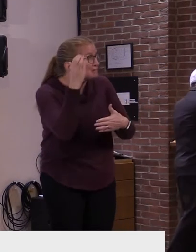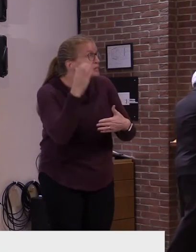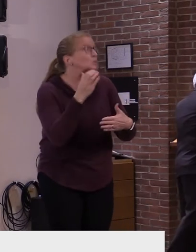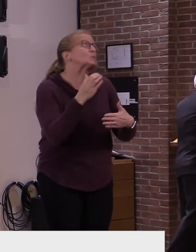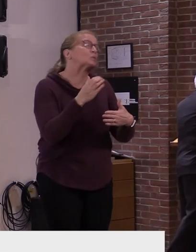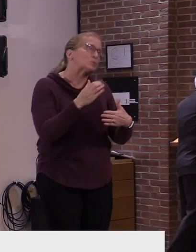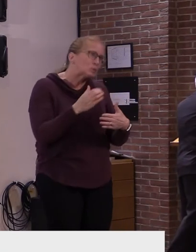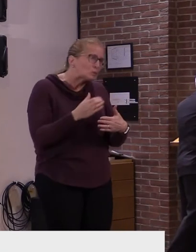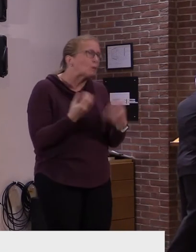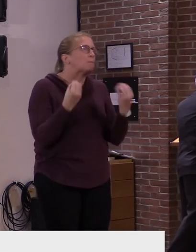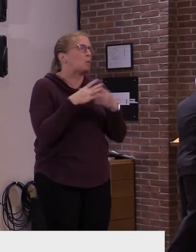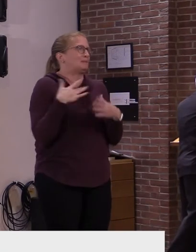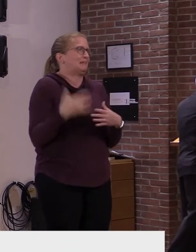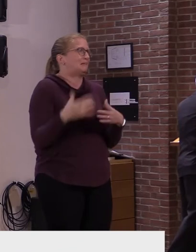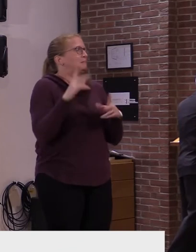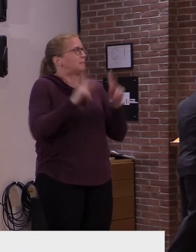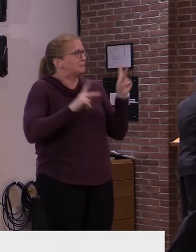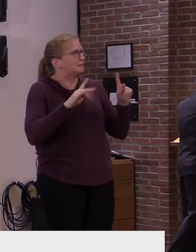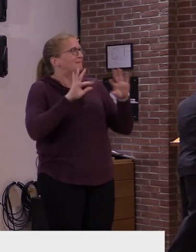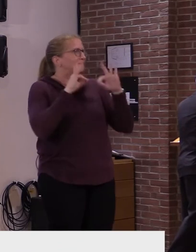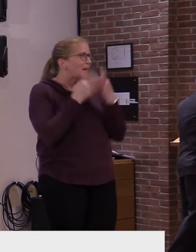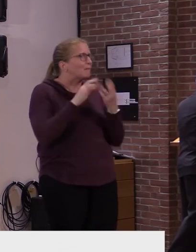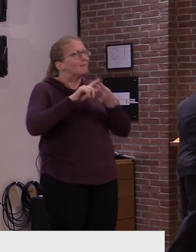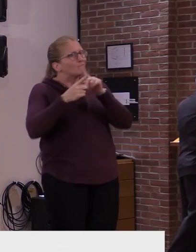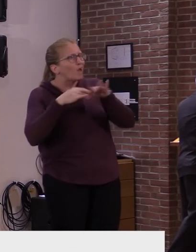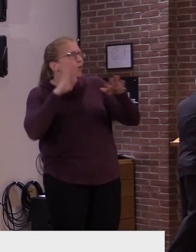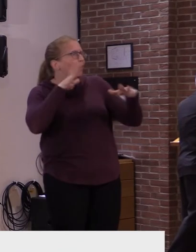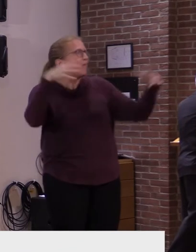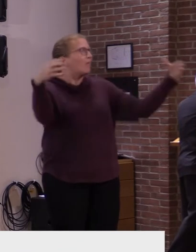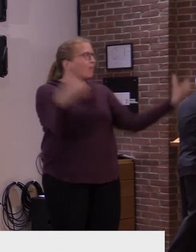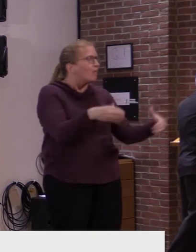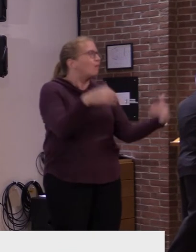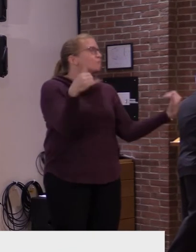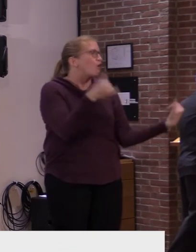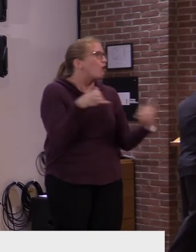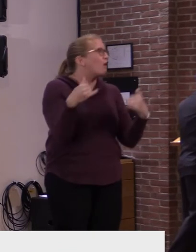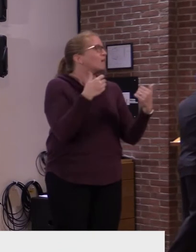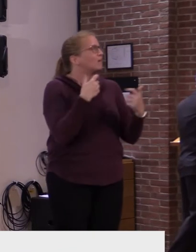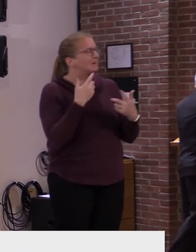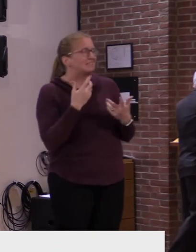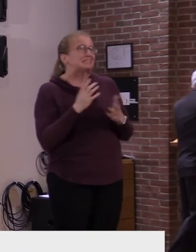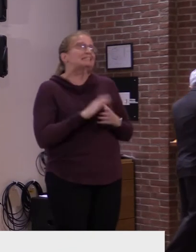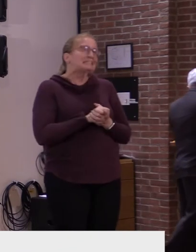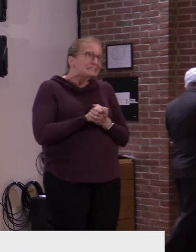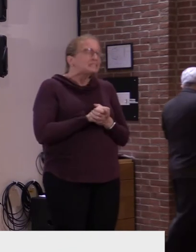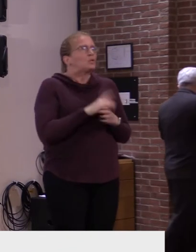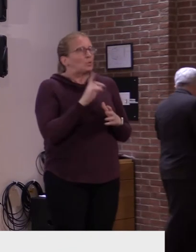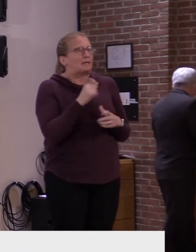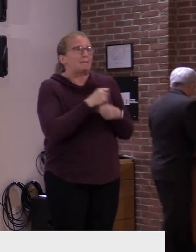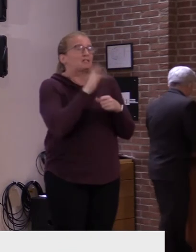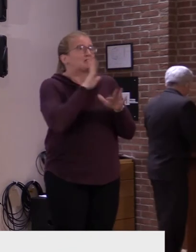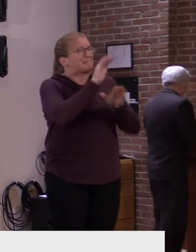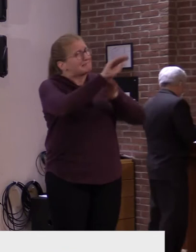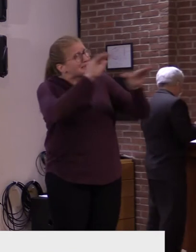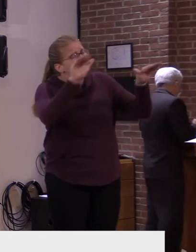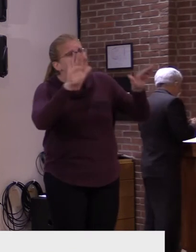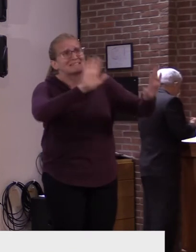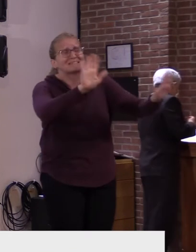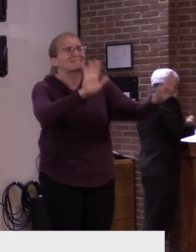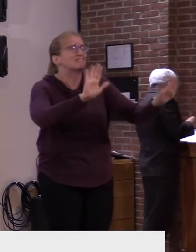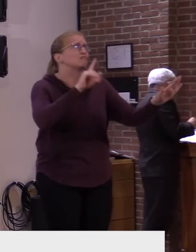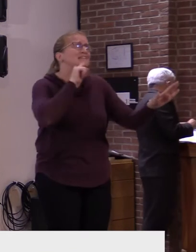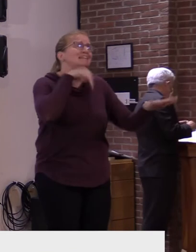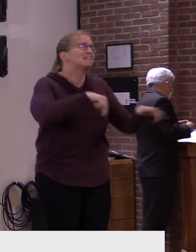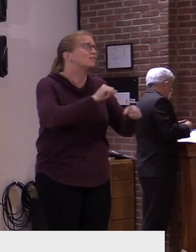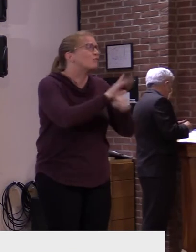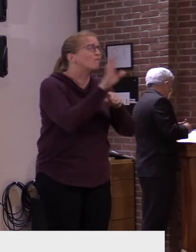that people understand how quickly this disease transmits how quickly it can spread amongst your